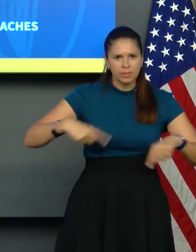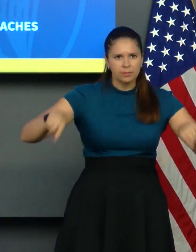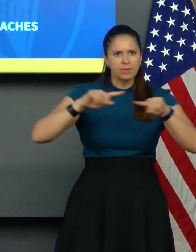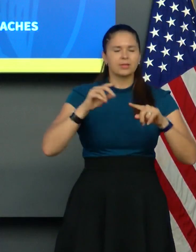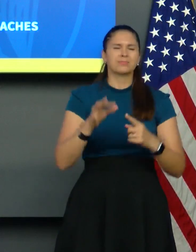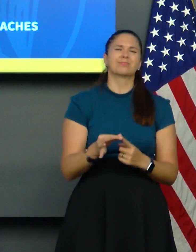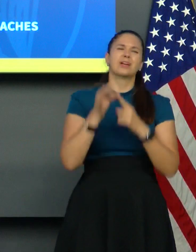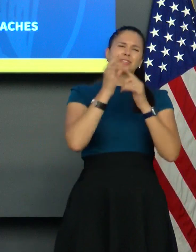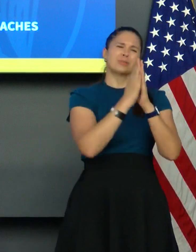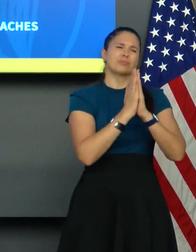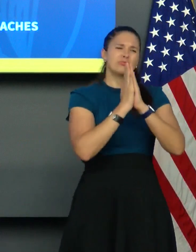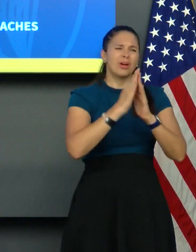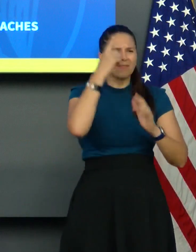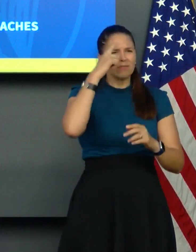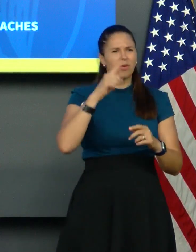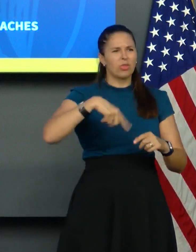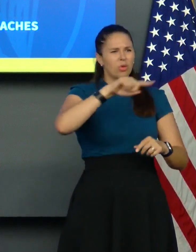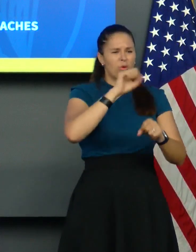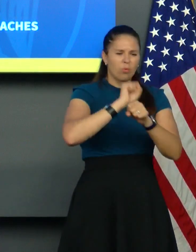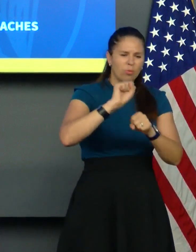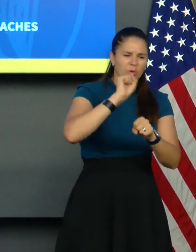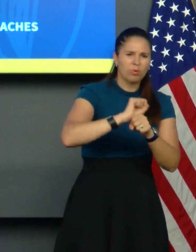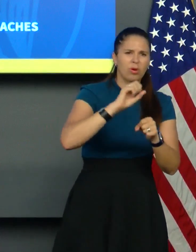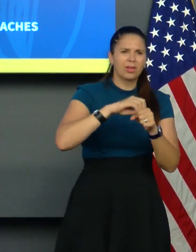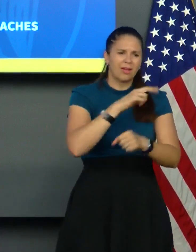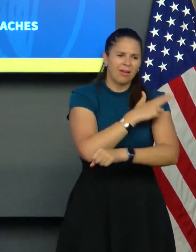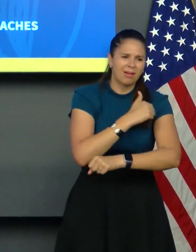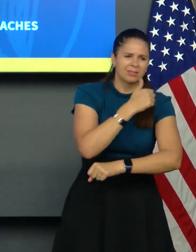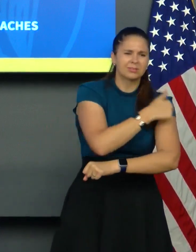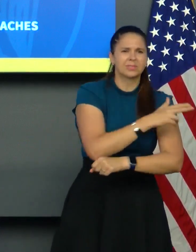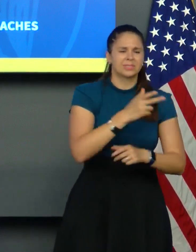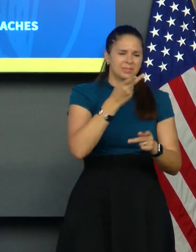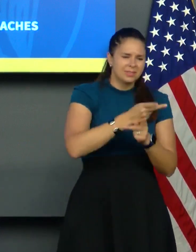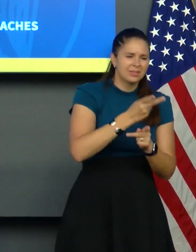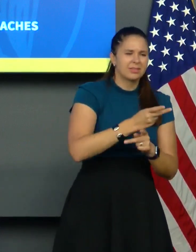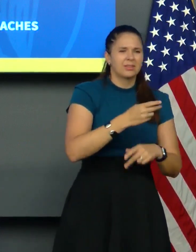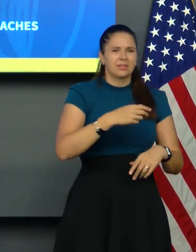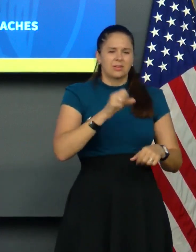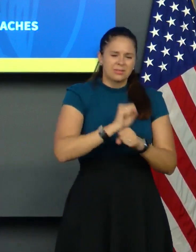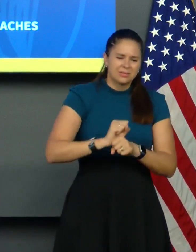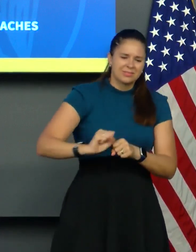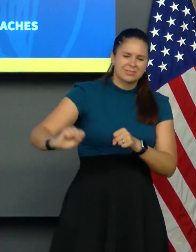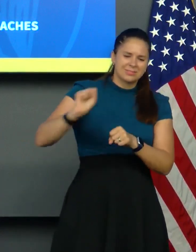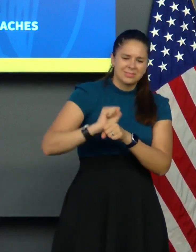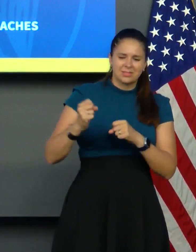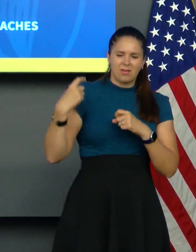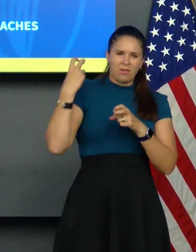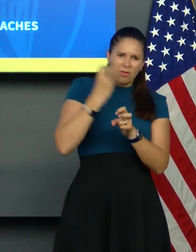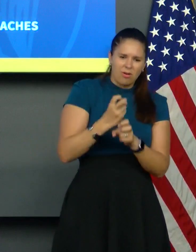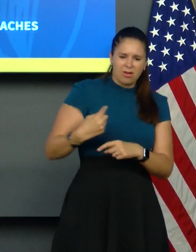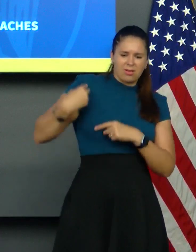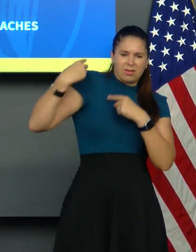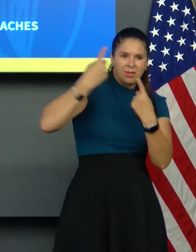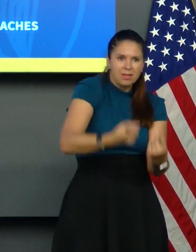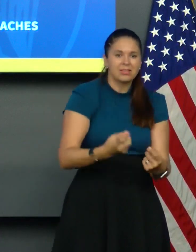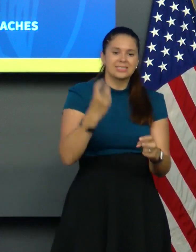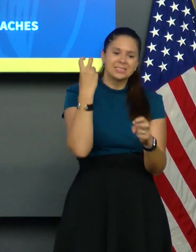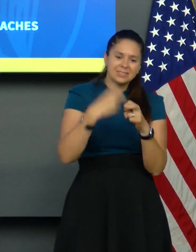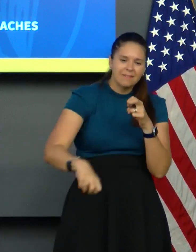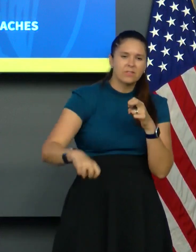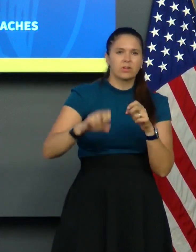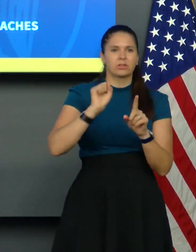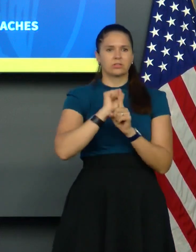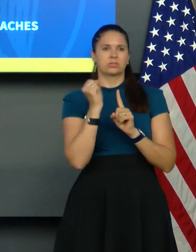for the healthcare professionals who have labored so long and so hard under such tremendously difficult